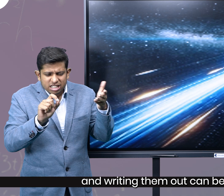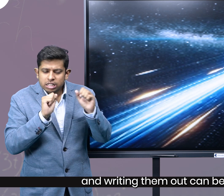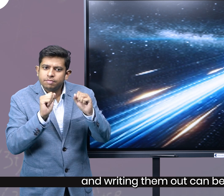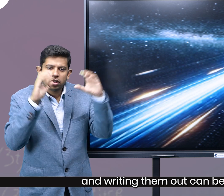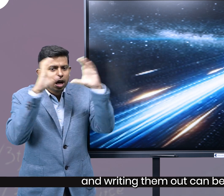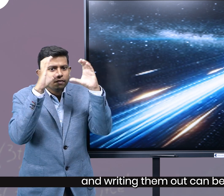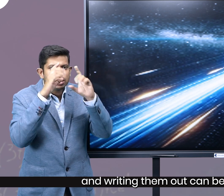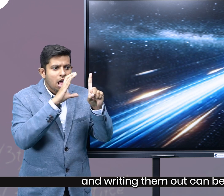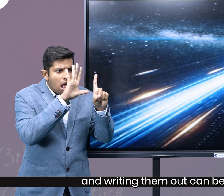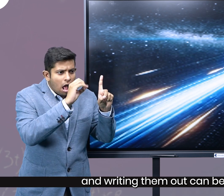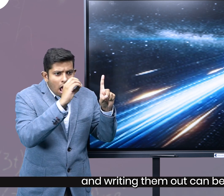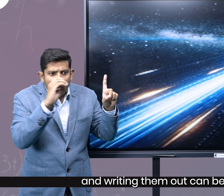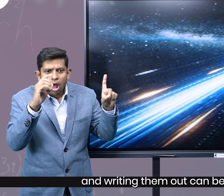tricky.